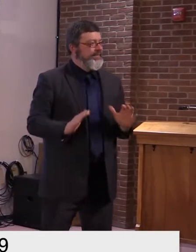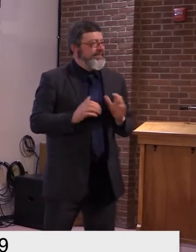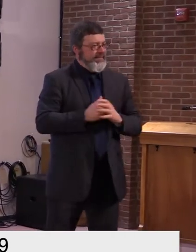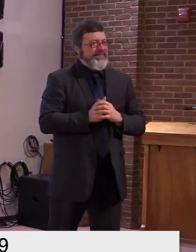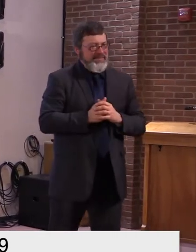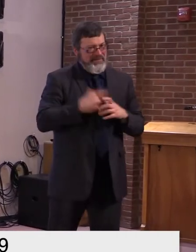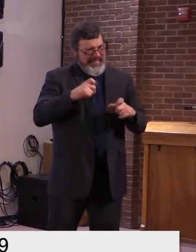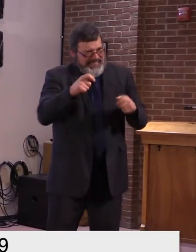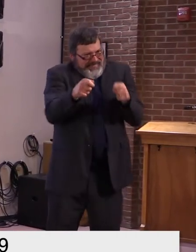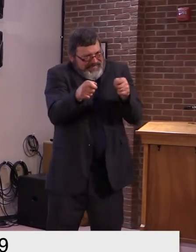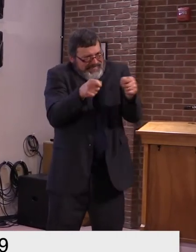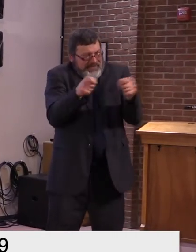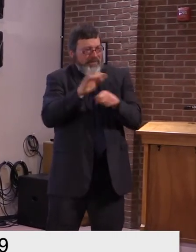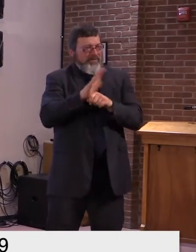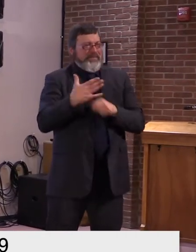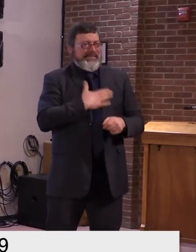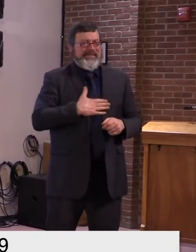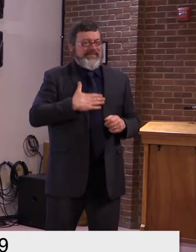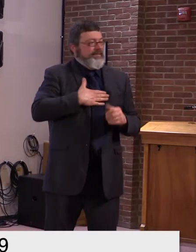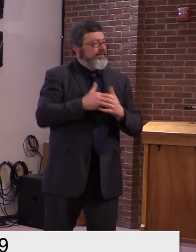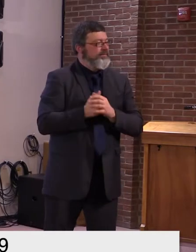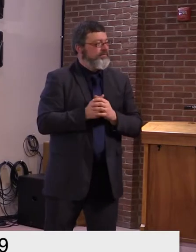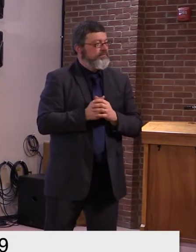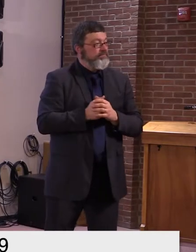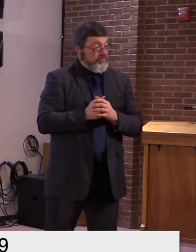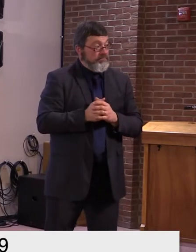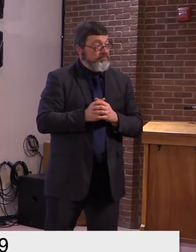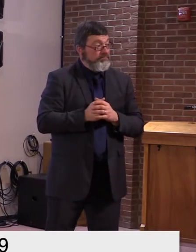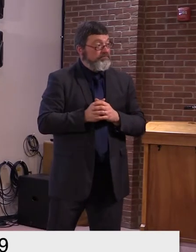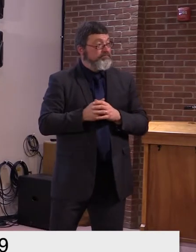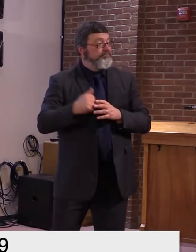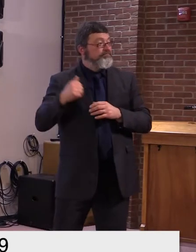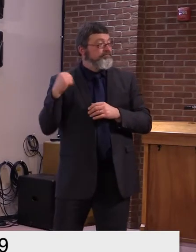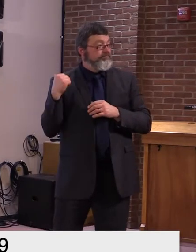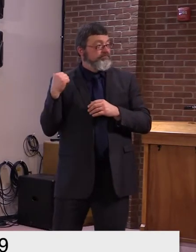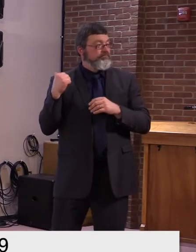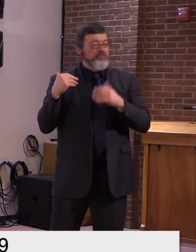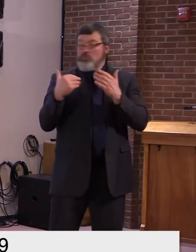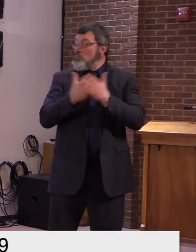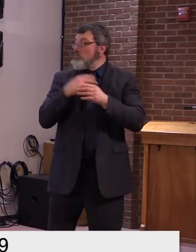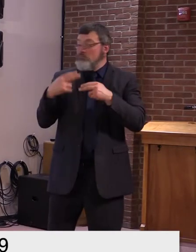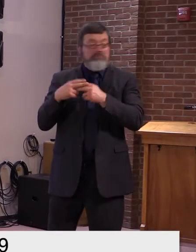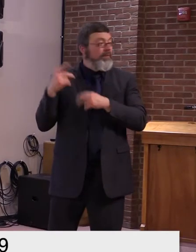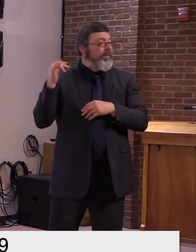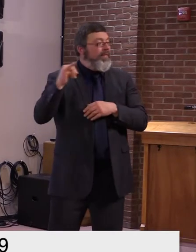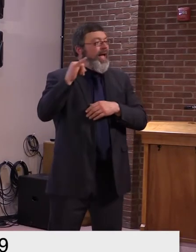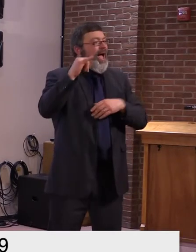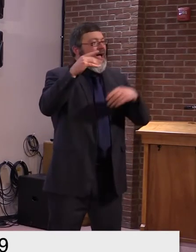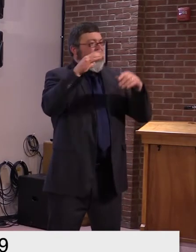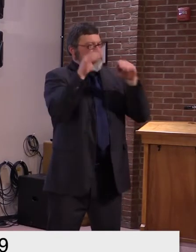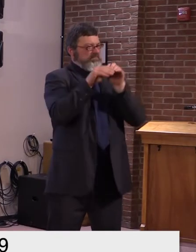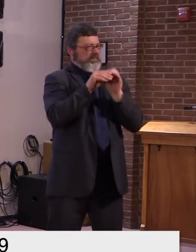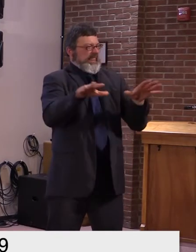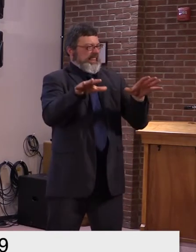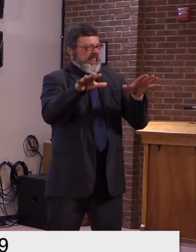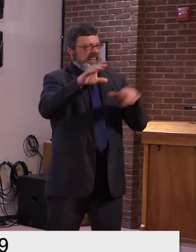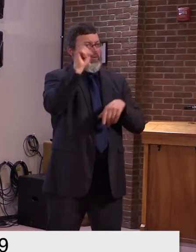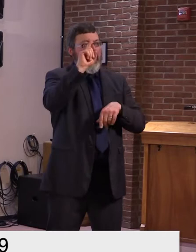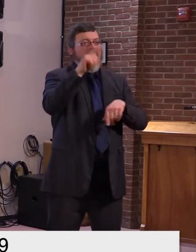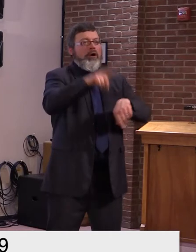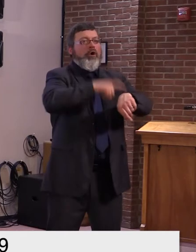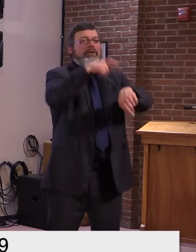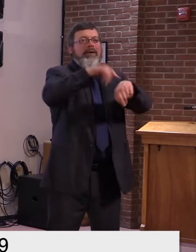Regarding some updates on long-term care and our K-12 system, this week the outbreak at Valley Vista in Bradford was officially